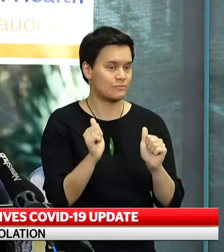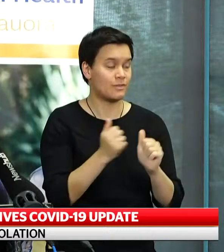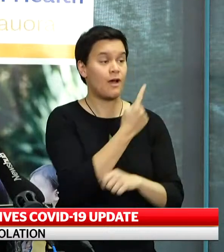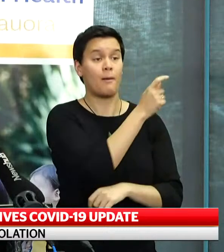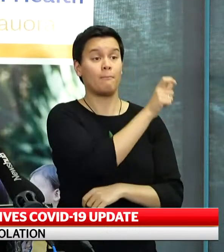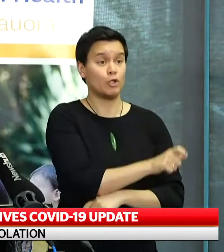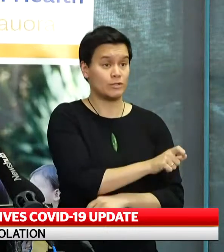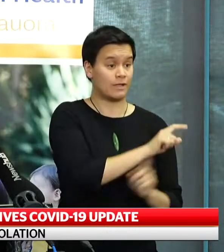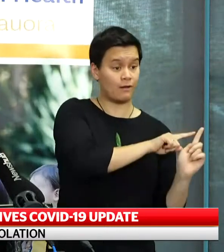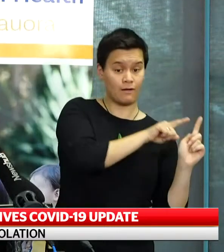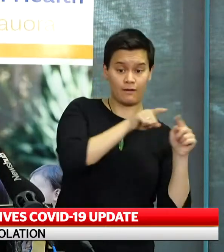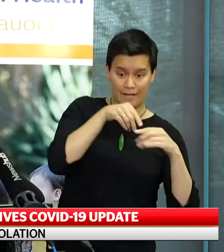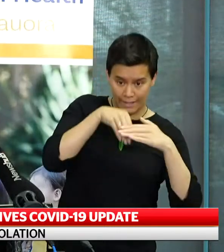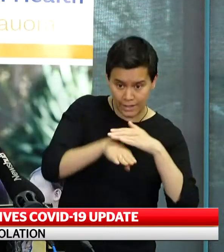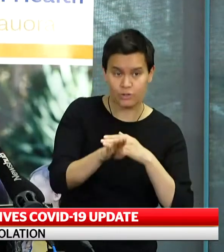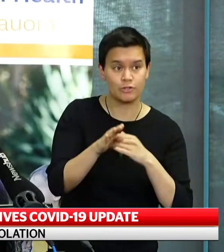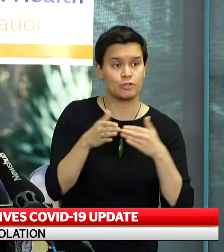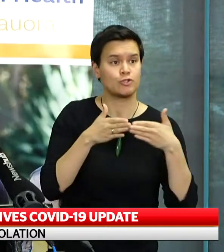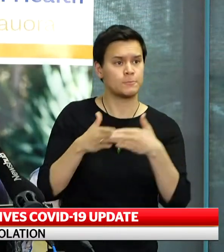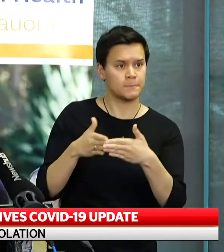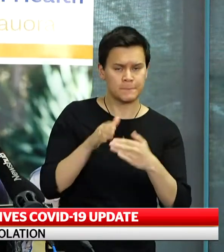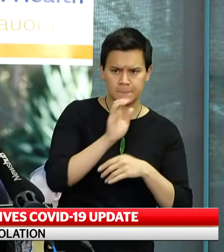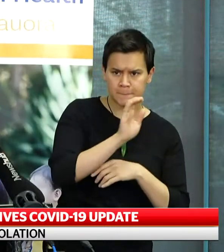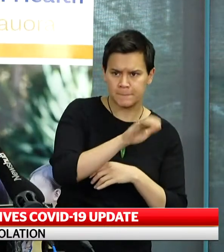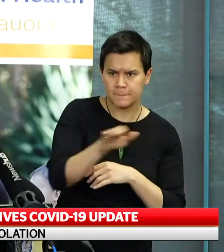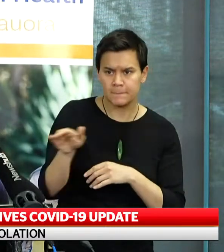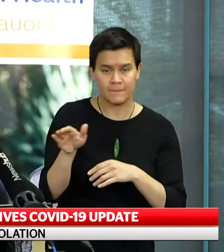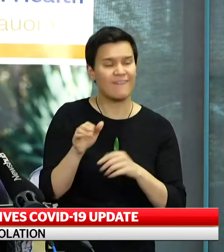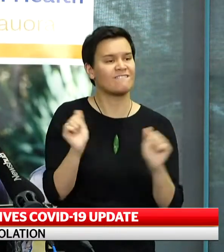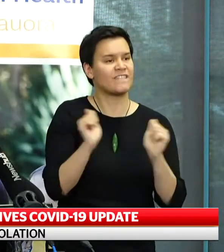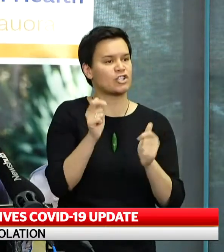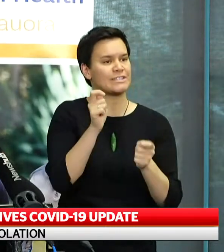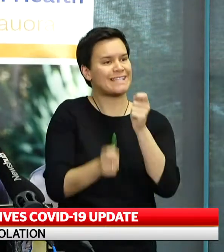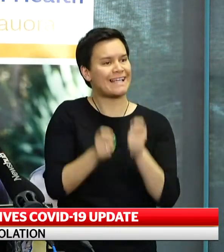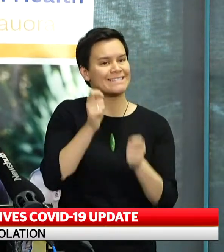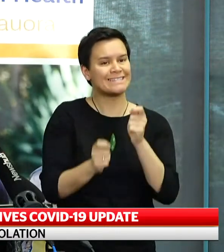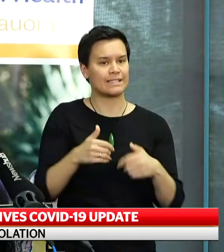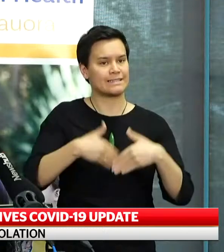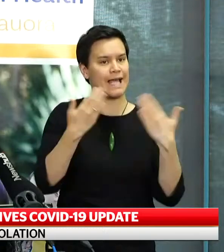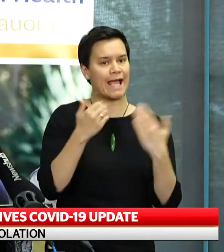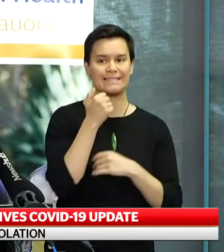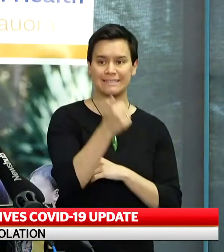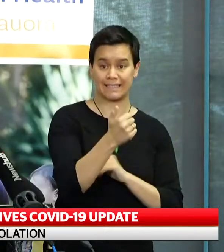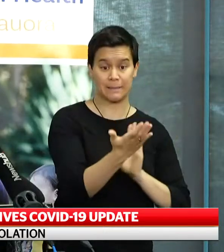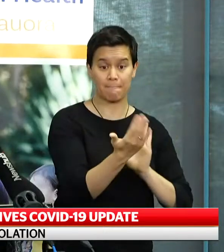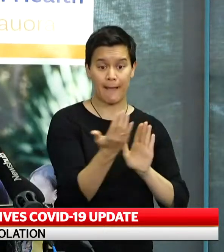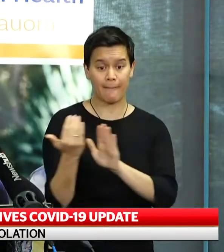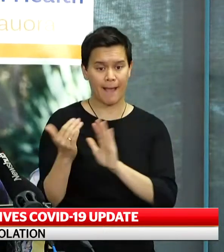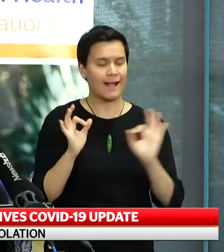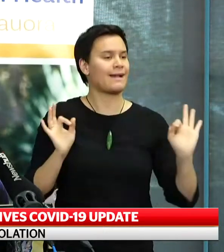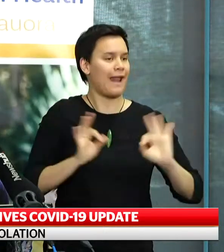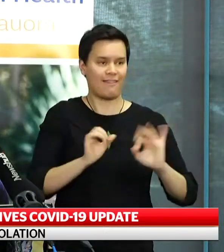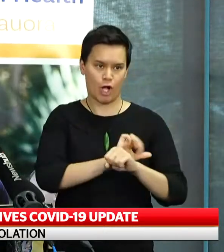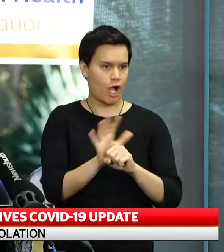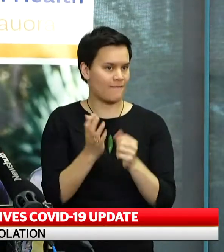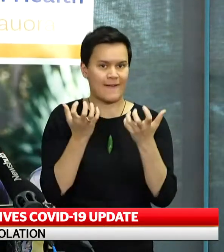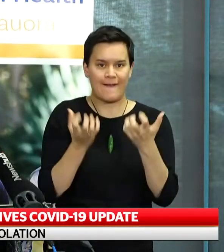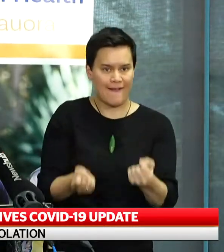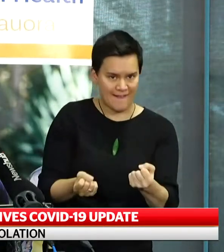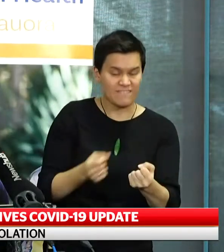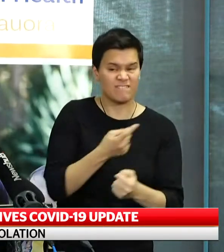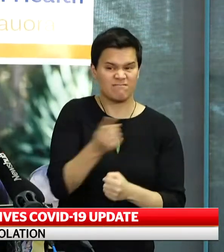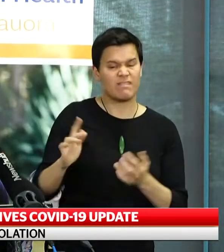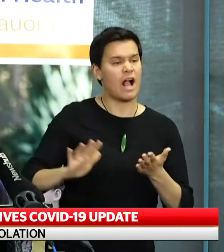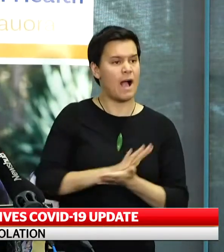crew return negative tests on day 6 testing, and none are symptomatic and they are in good spirits. None of the